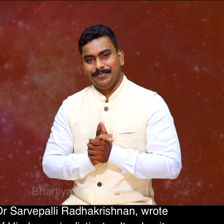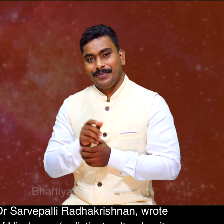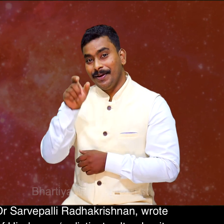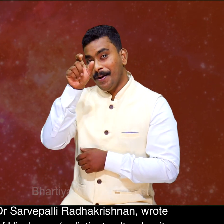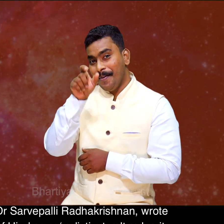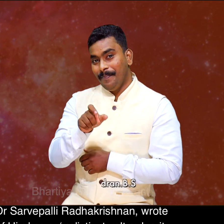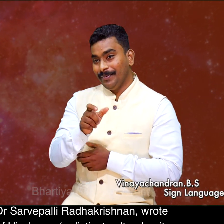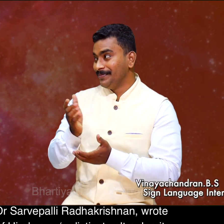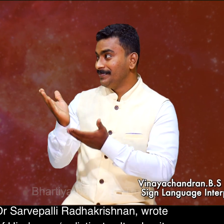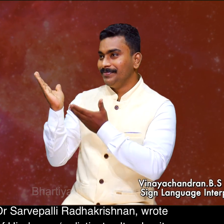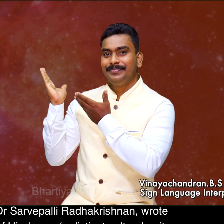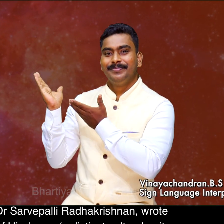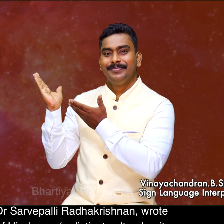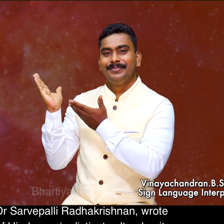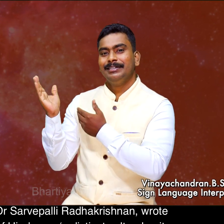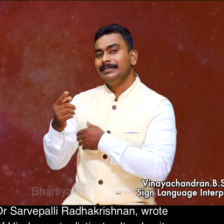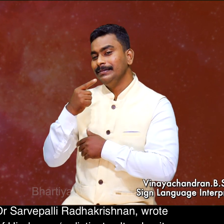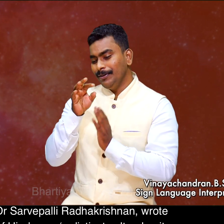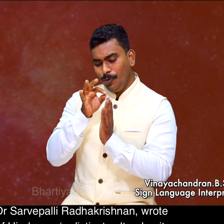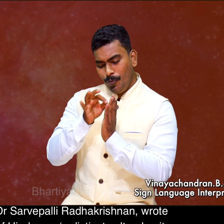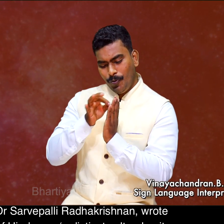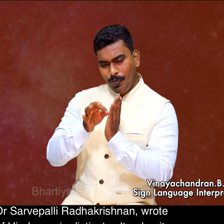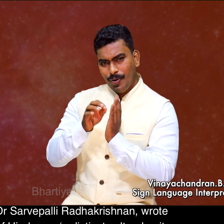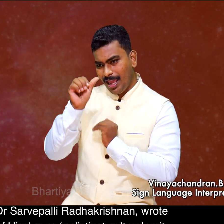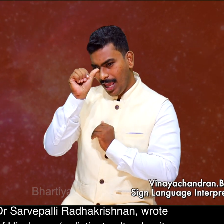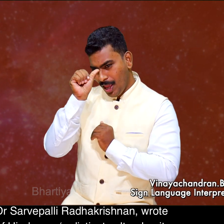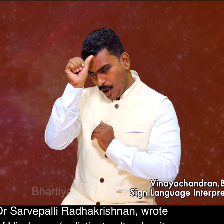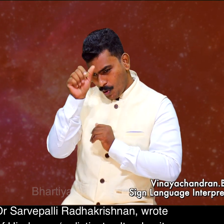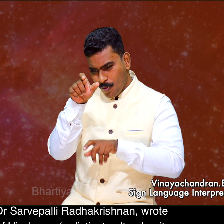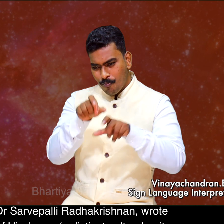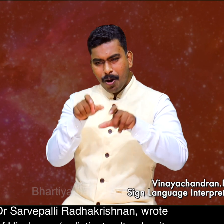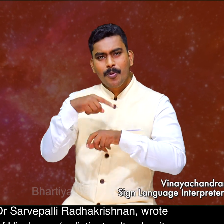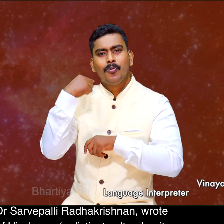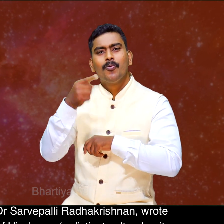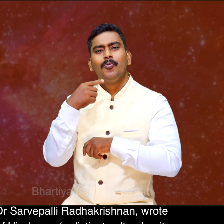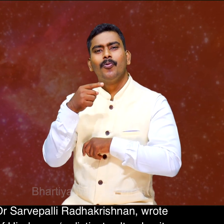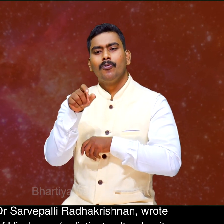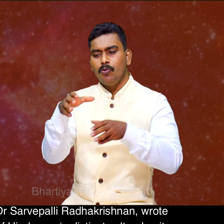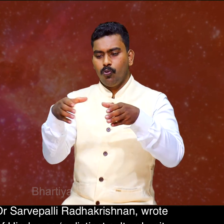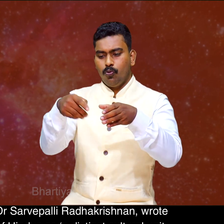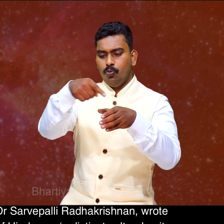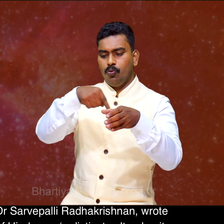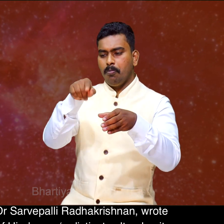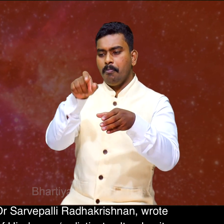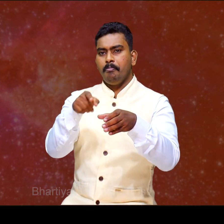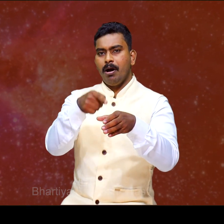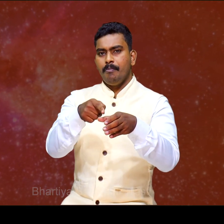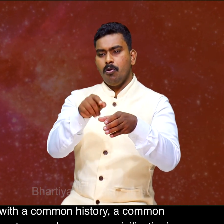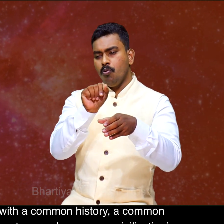Dr. Sarvapalli Radhakrishnan wrote of Hindus as a distinct cultural